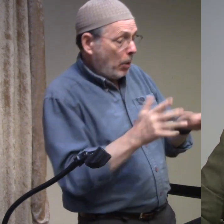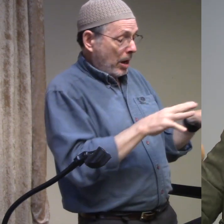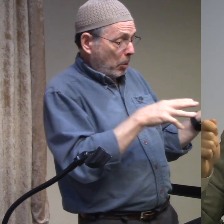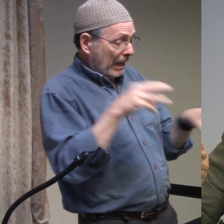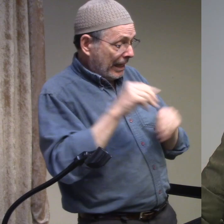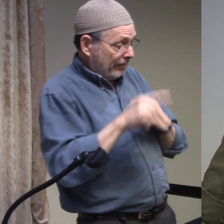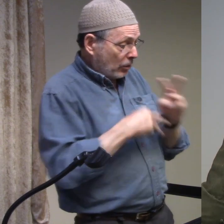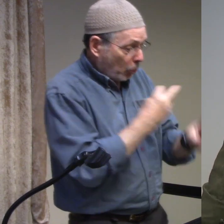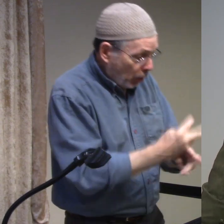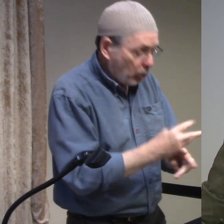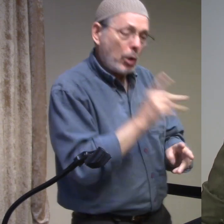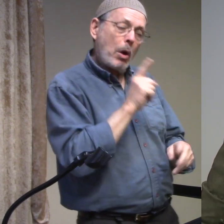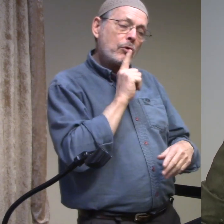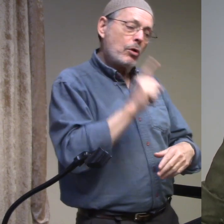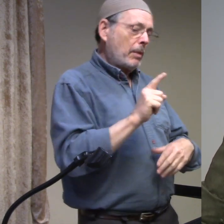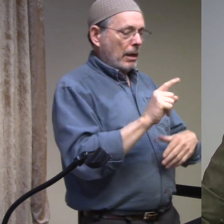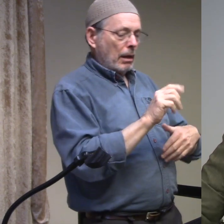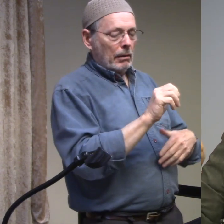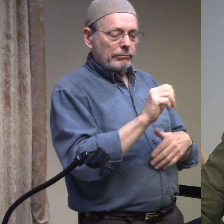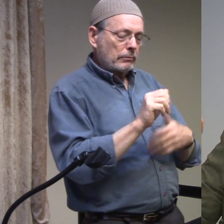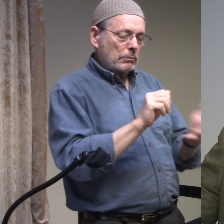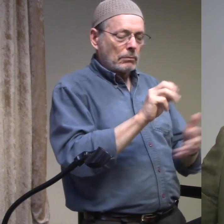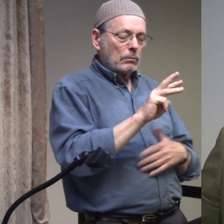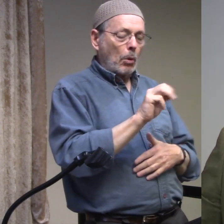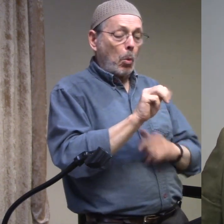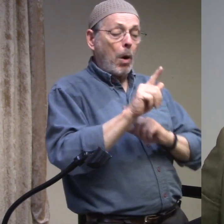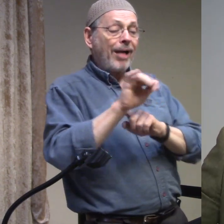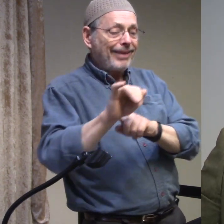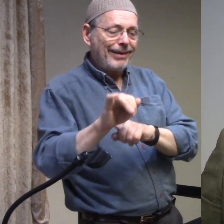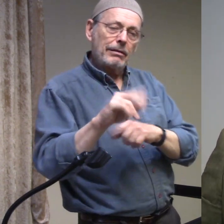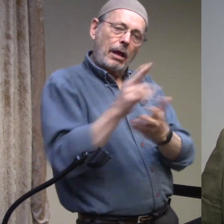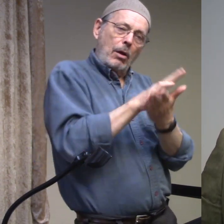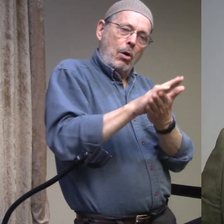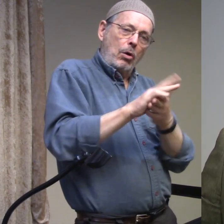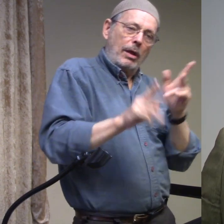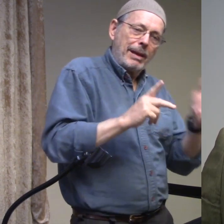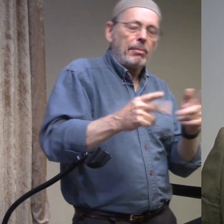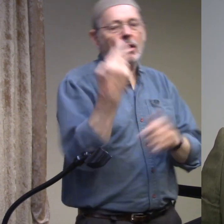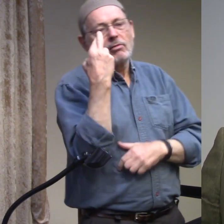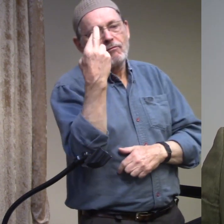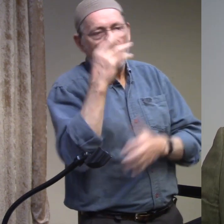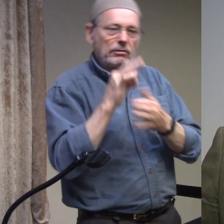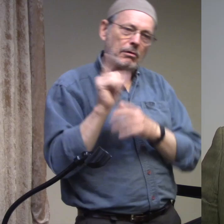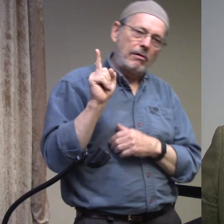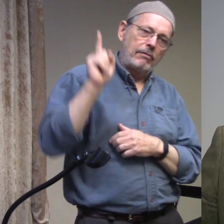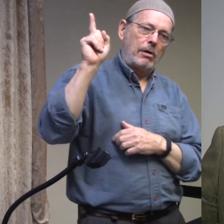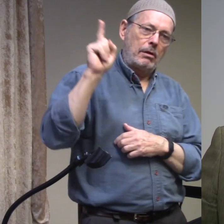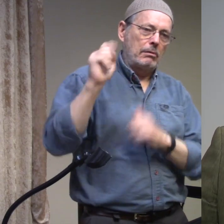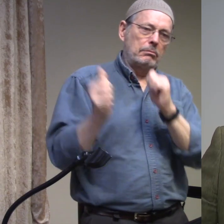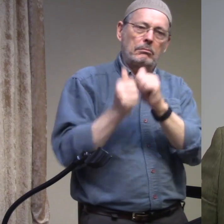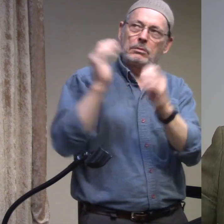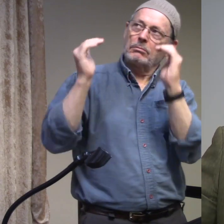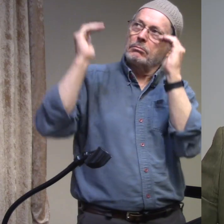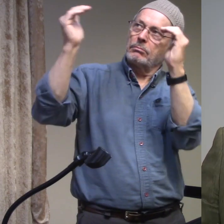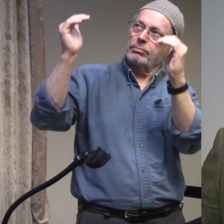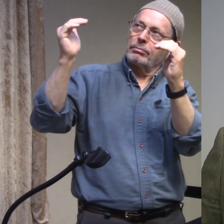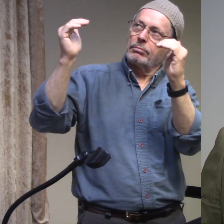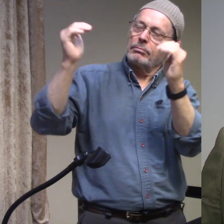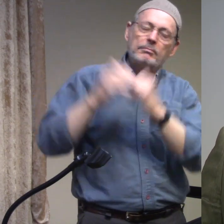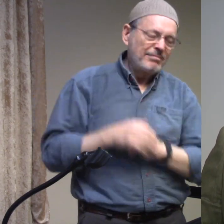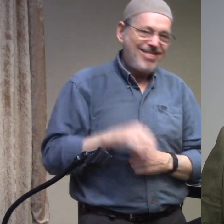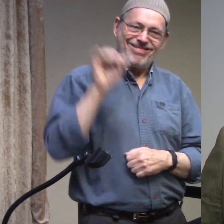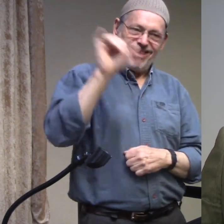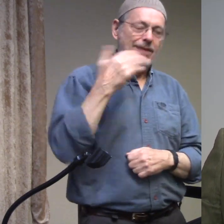walis. That's on our bucket list. We want to be walis, to be the friends of Allah subhanahu wa ta'ala. That's what we yearn